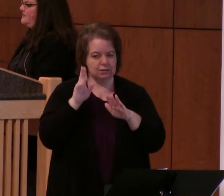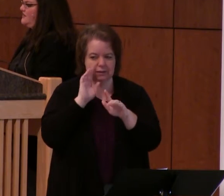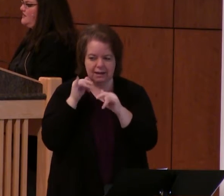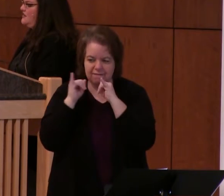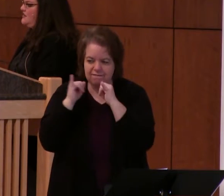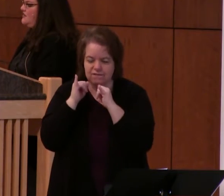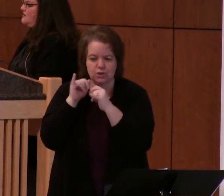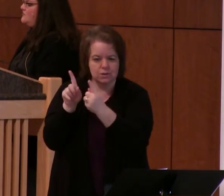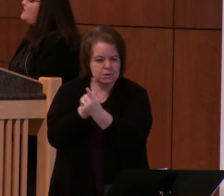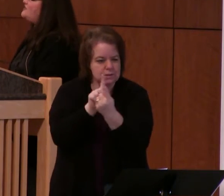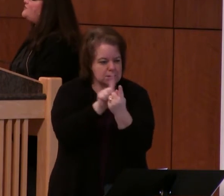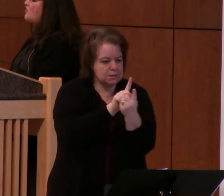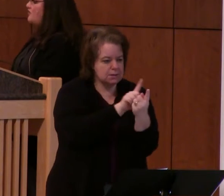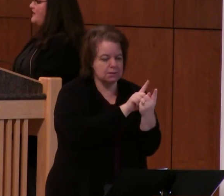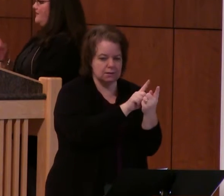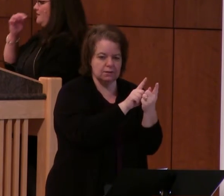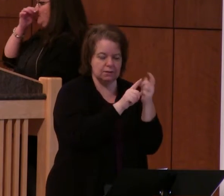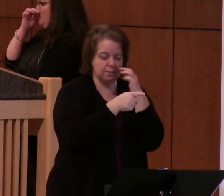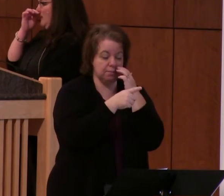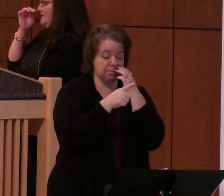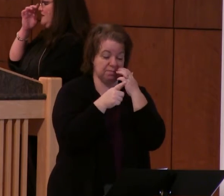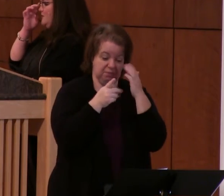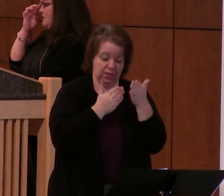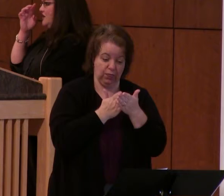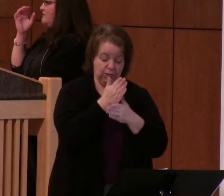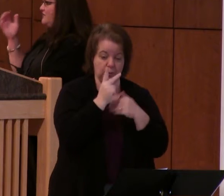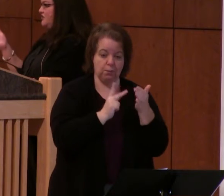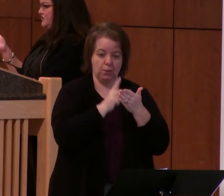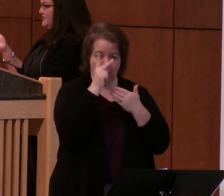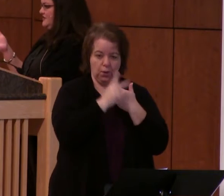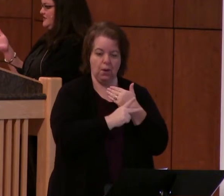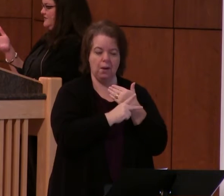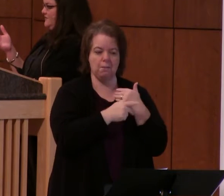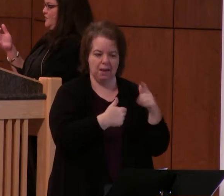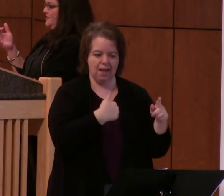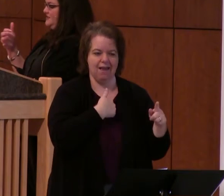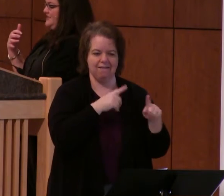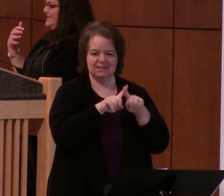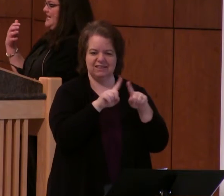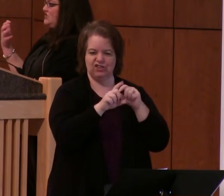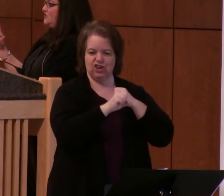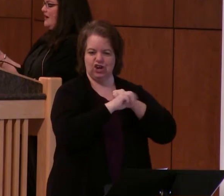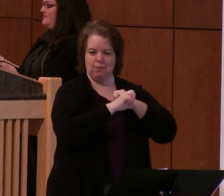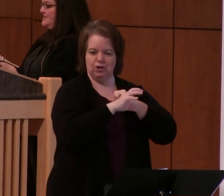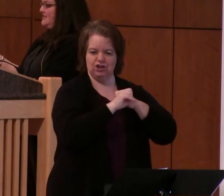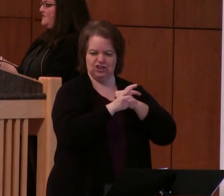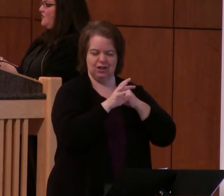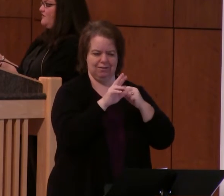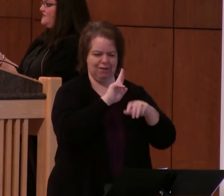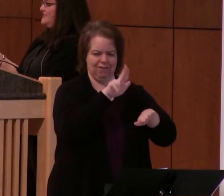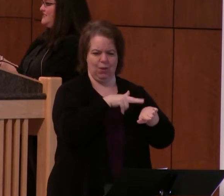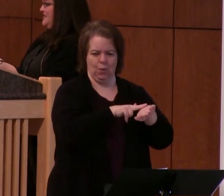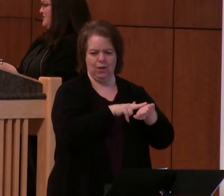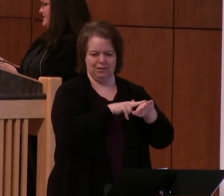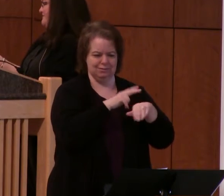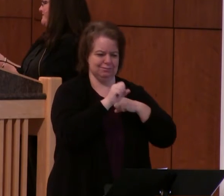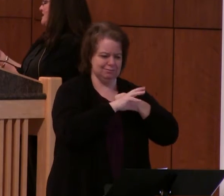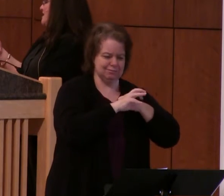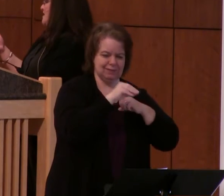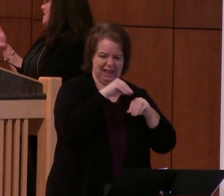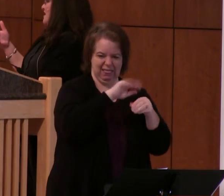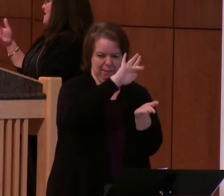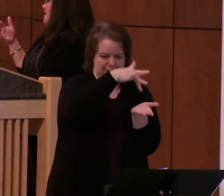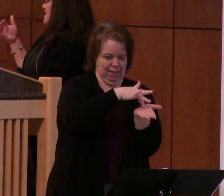place. Throughout the program, though, there were commercials, of course, that interrupted the flow of the